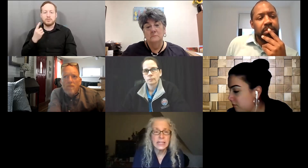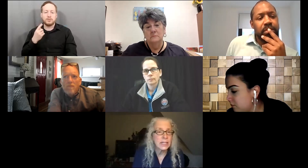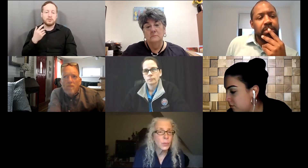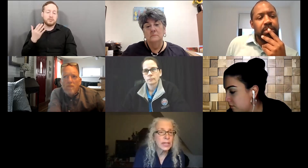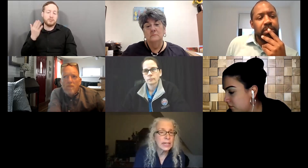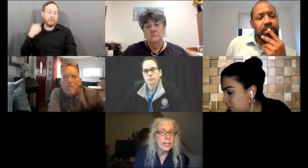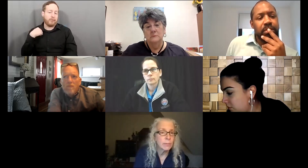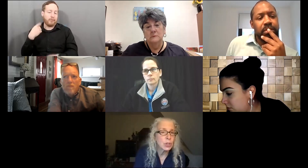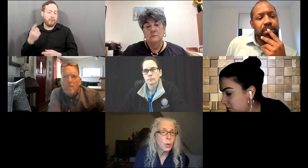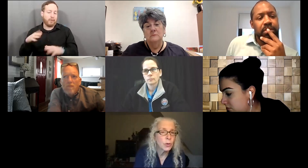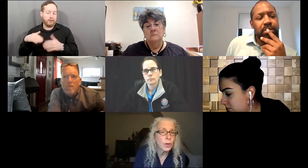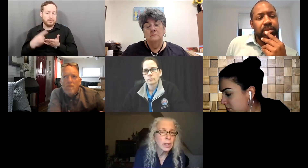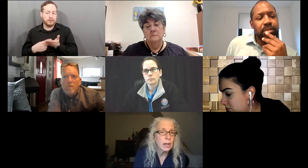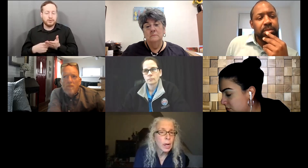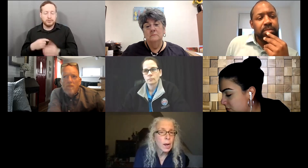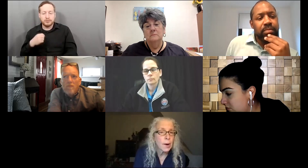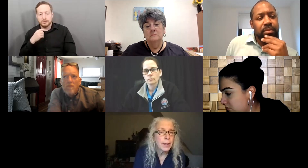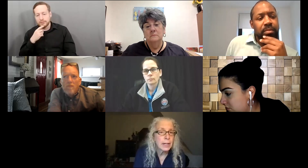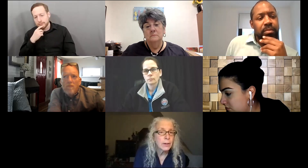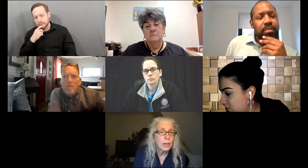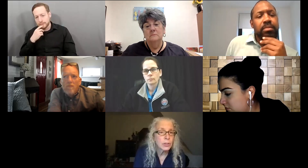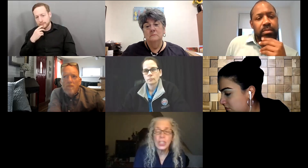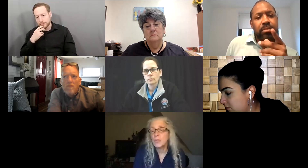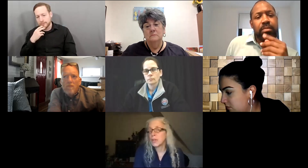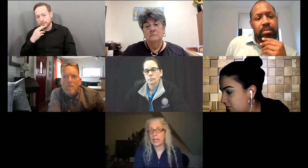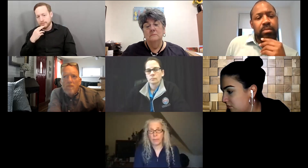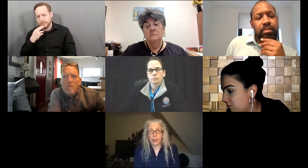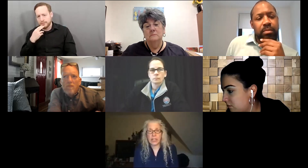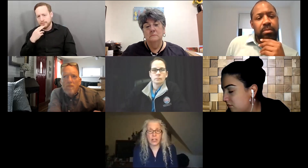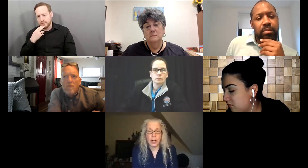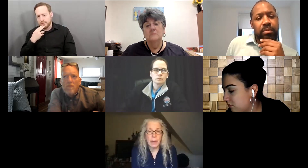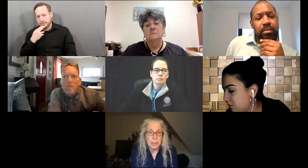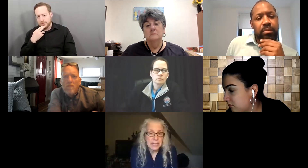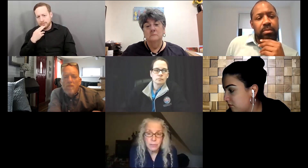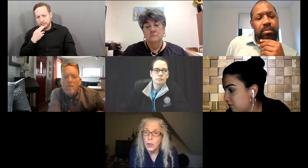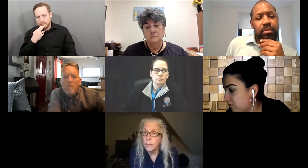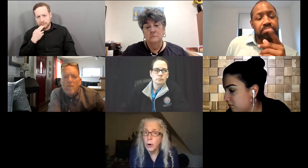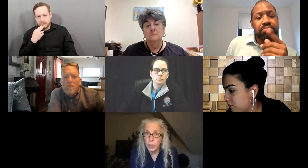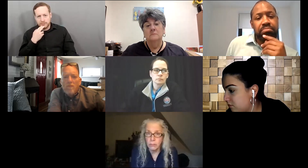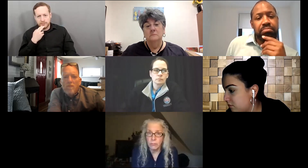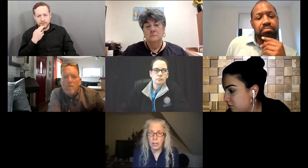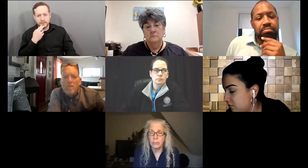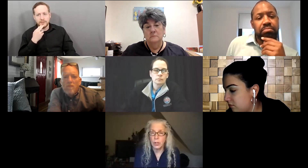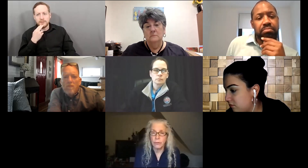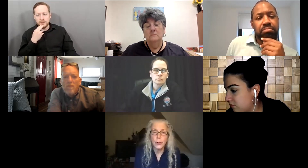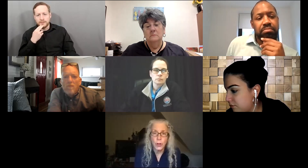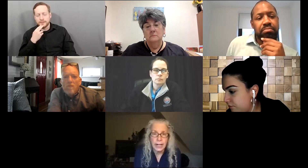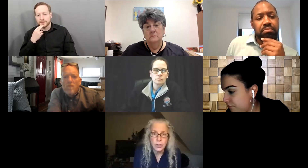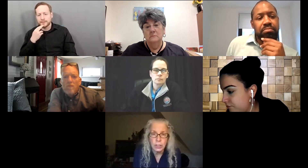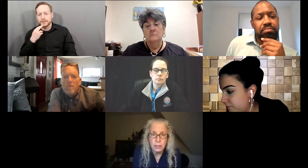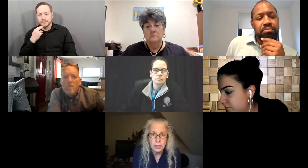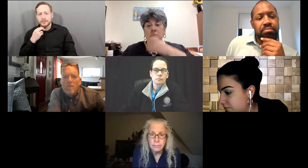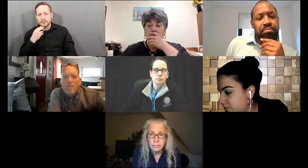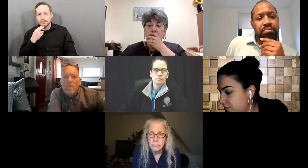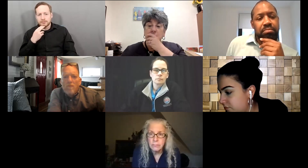places and see what they need. I'm just wondering, just to bring it up for discussion, it might be some sort of forward, future